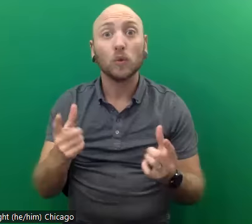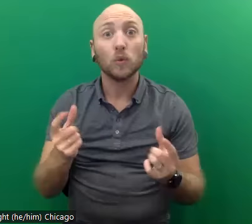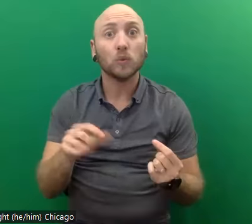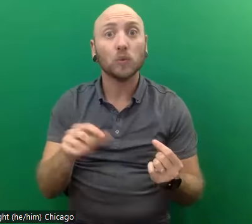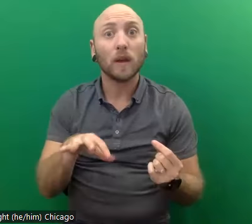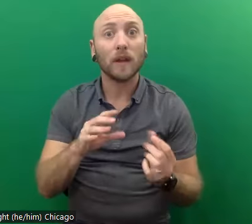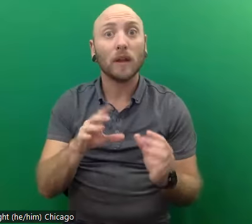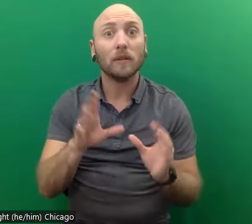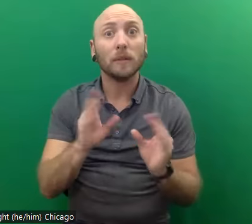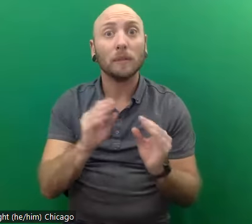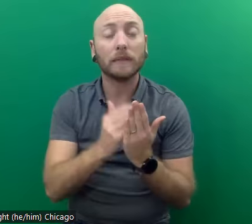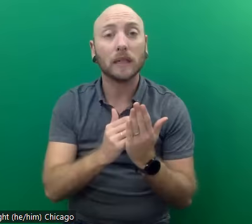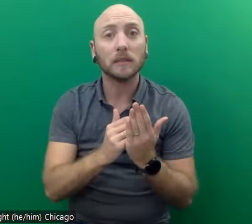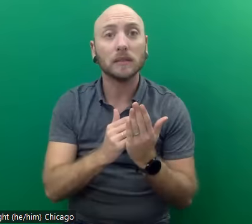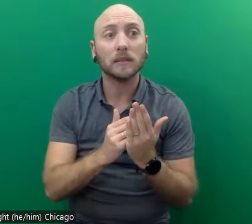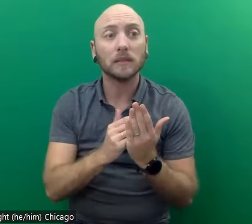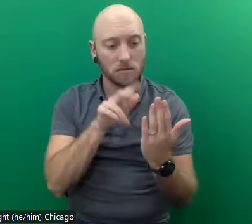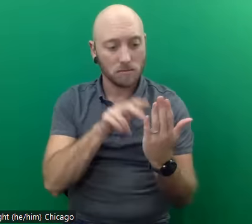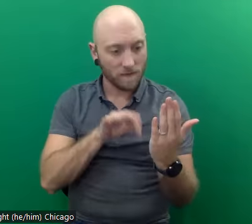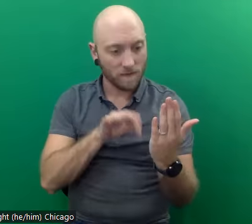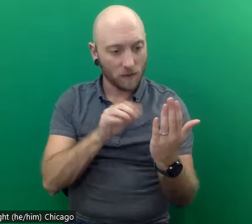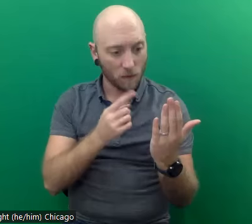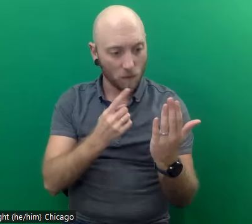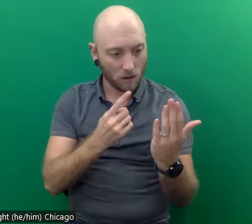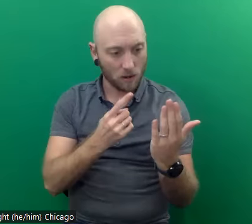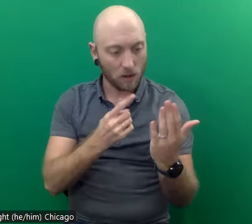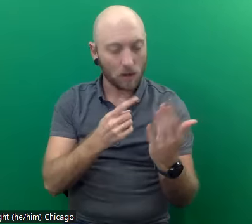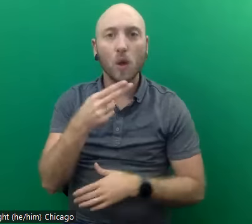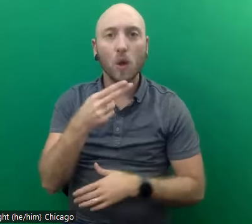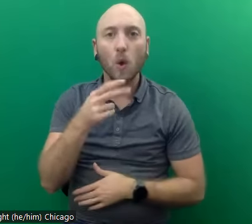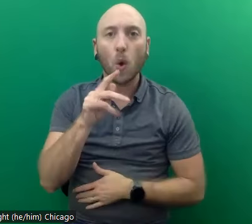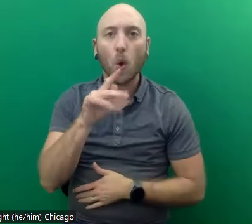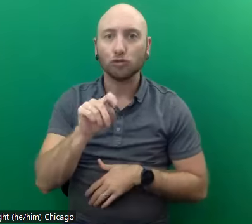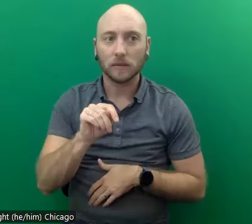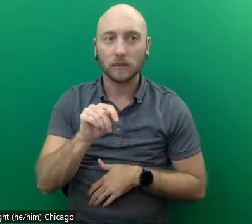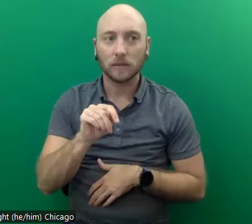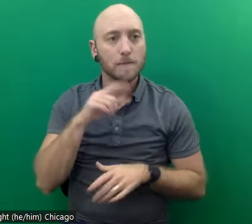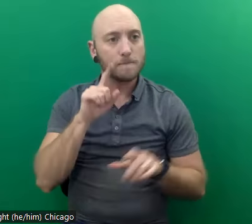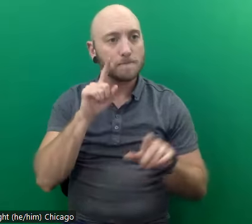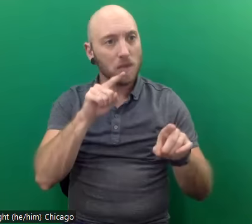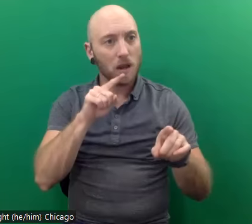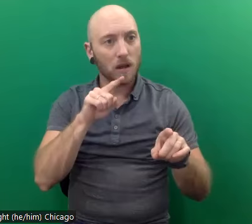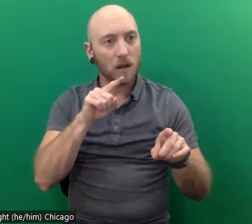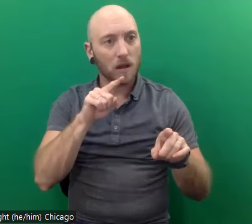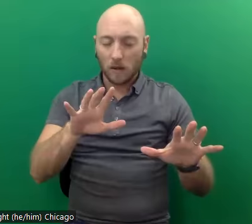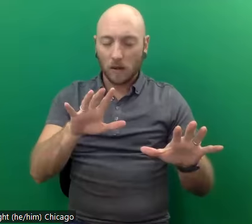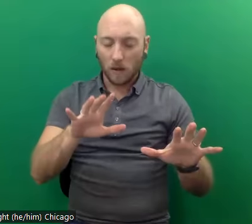Street in Ridgewood, New Jersey. And I said, that's all I need, all the hope I can